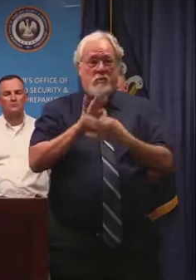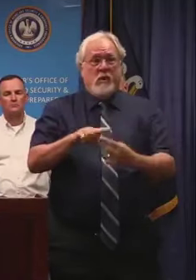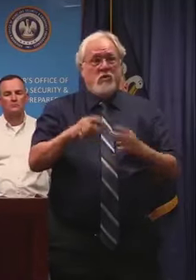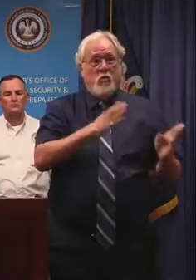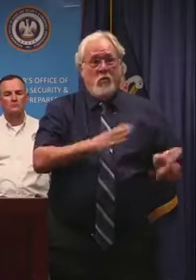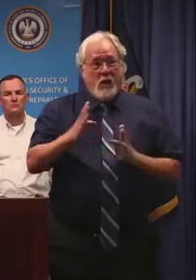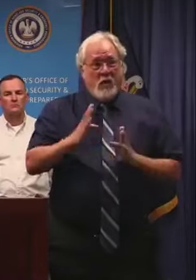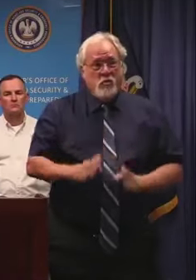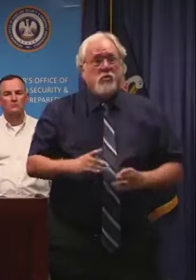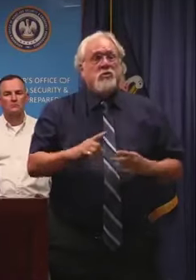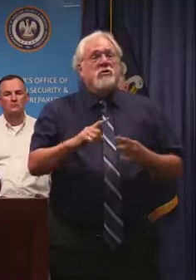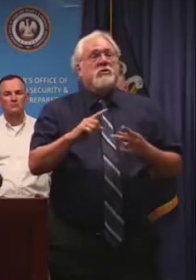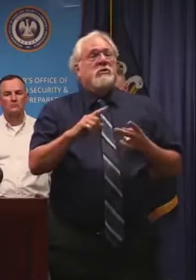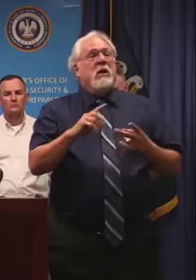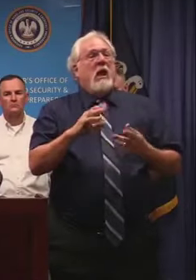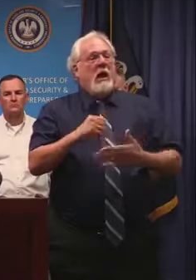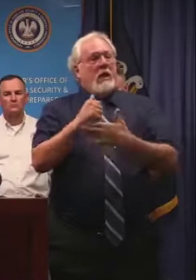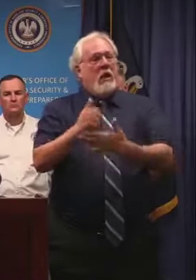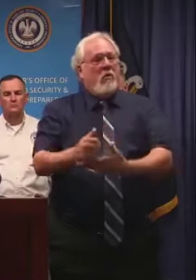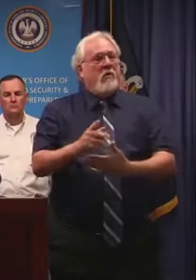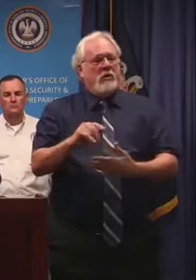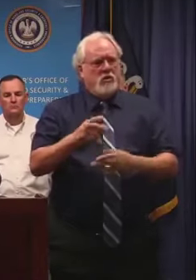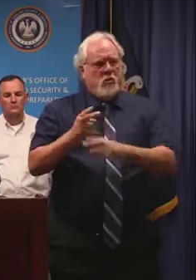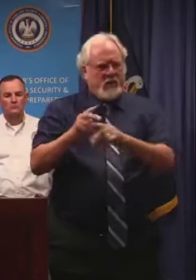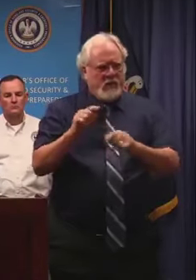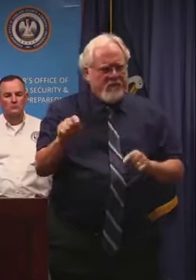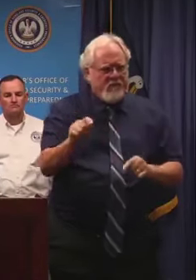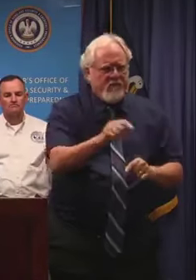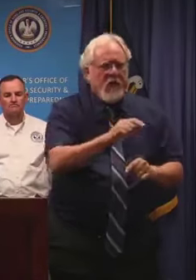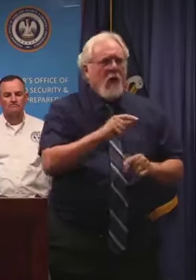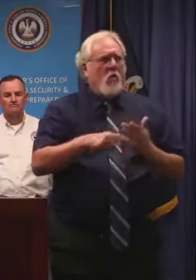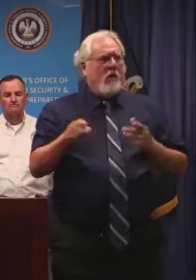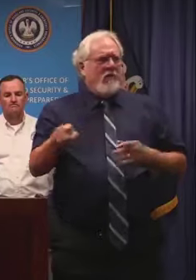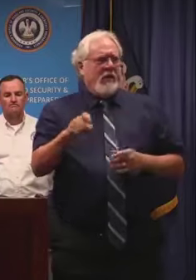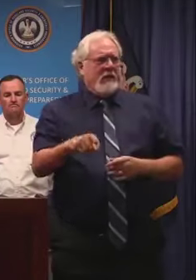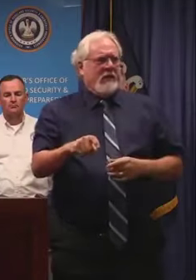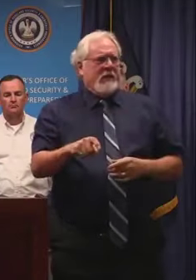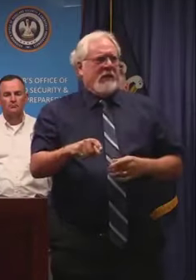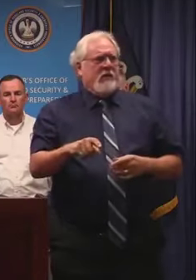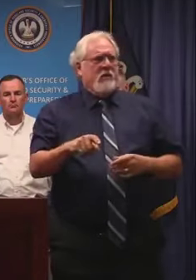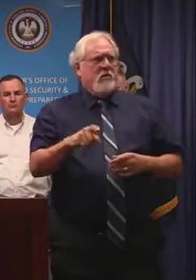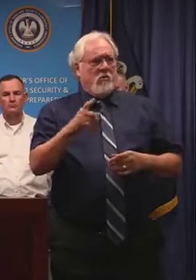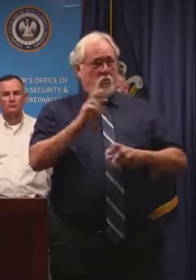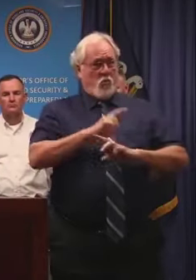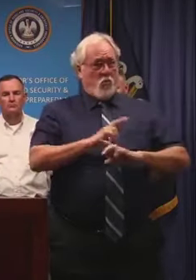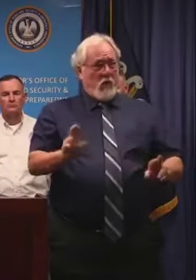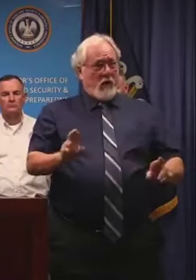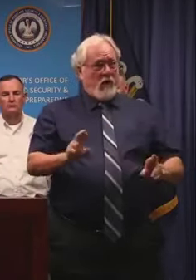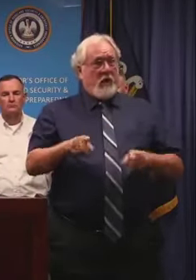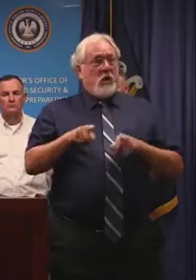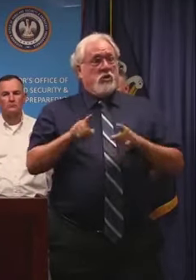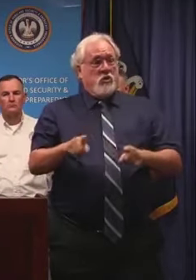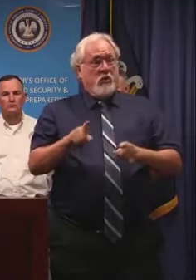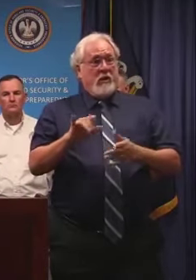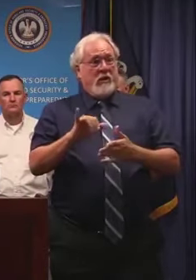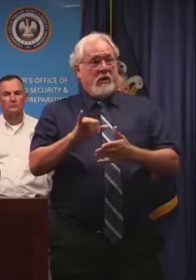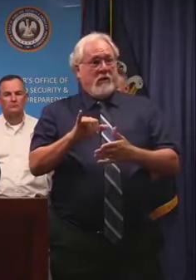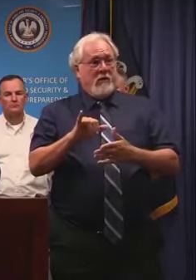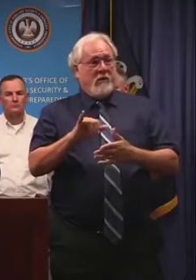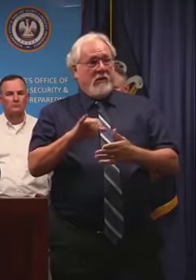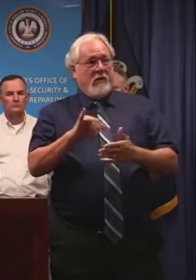planners and helping to identify those things that they would need to have available during this window of